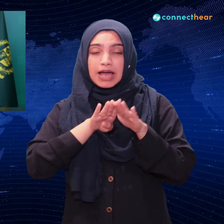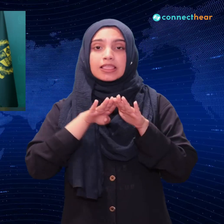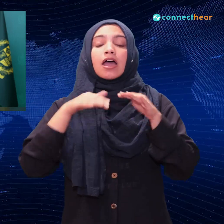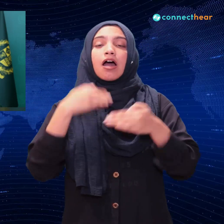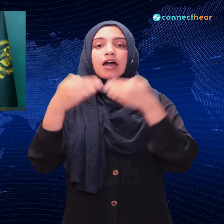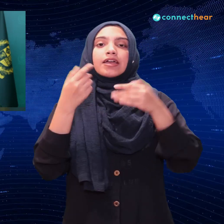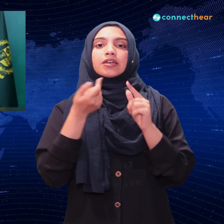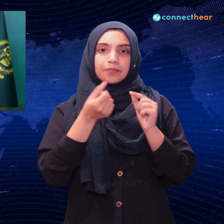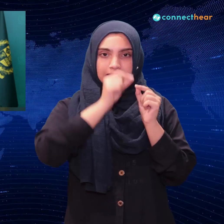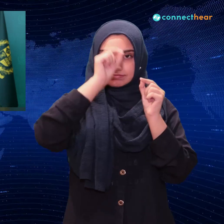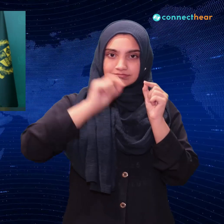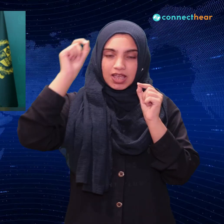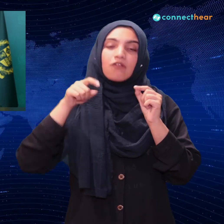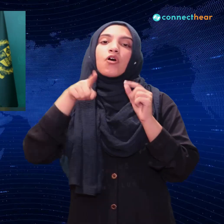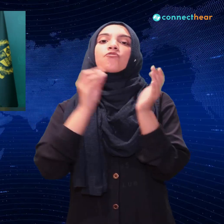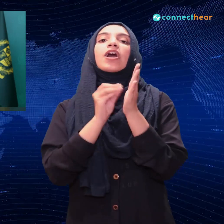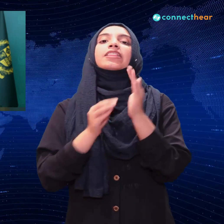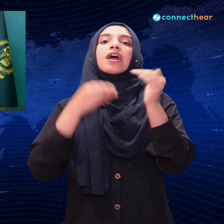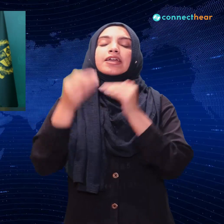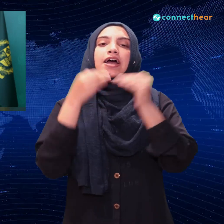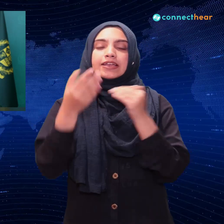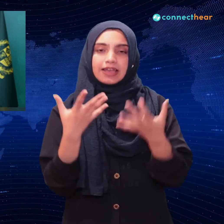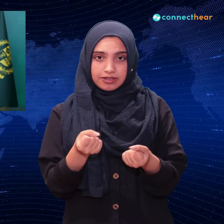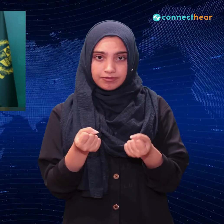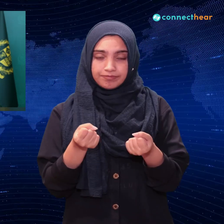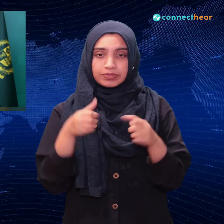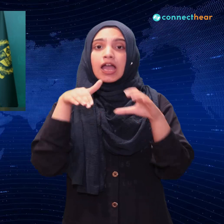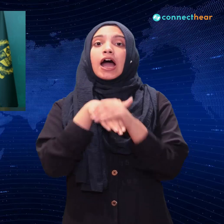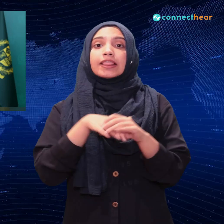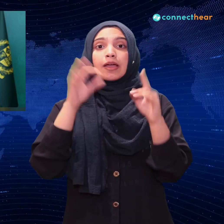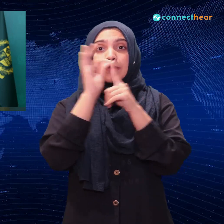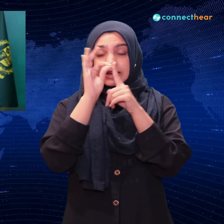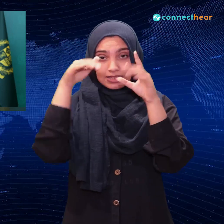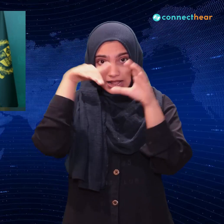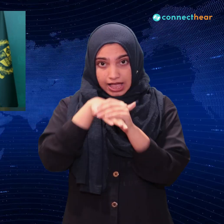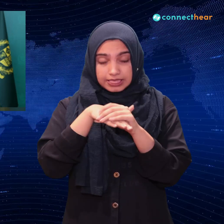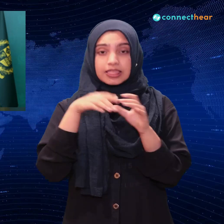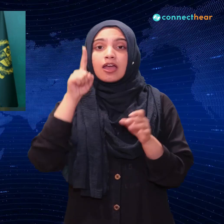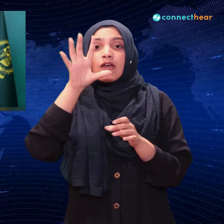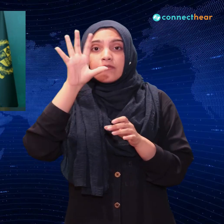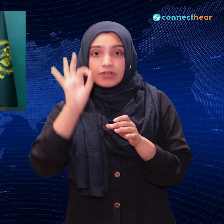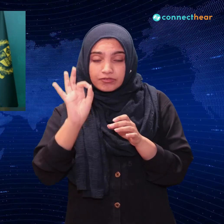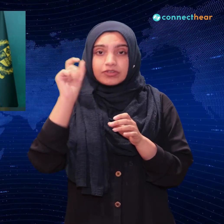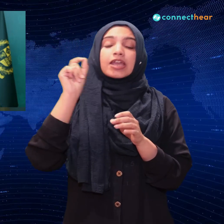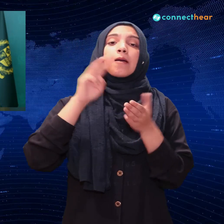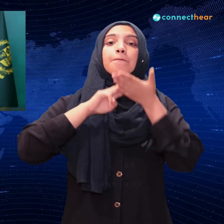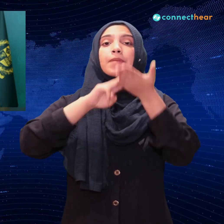afloat. Over 15 million families survived through a social protection program of